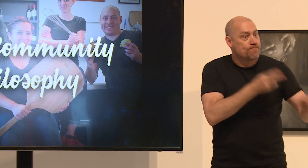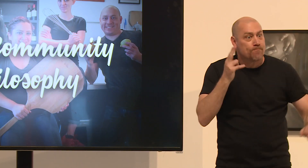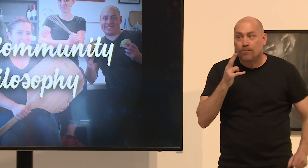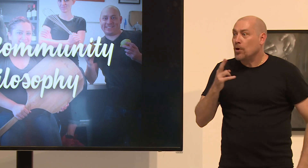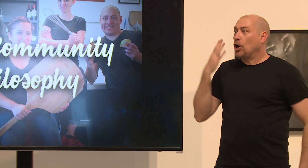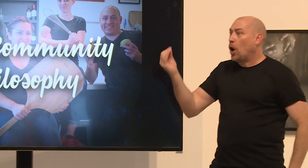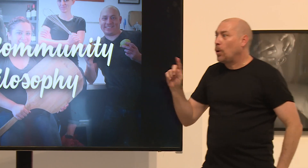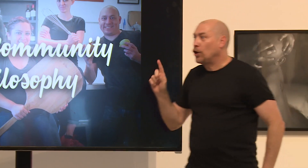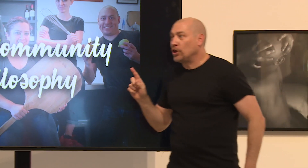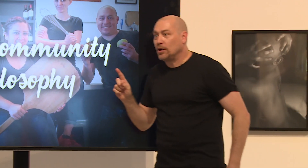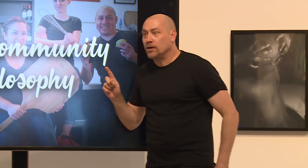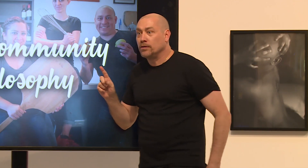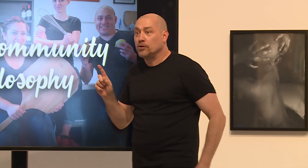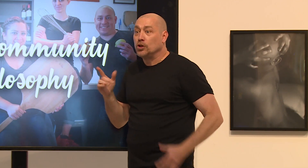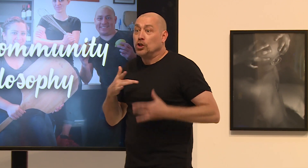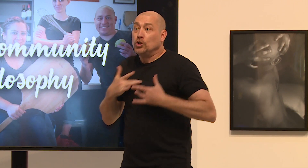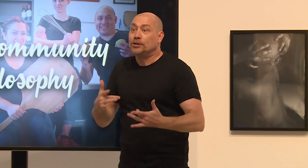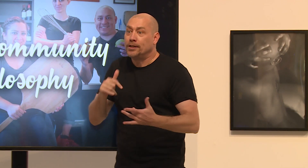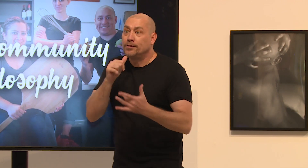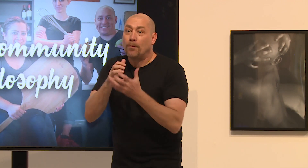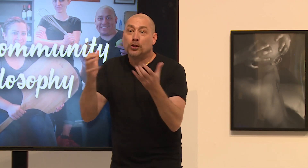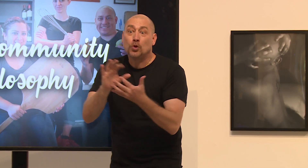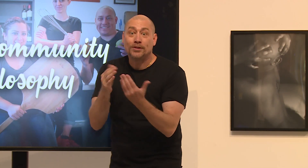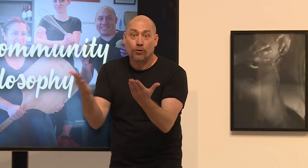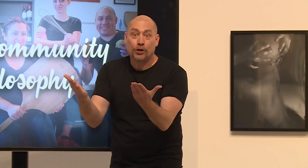job. And if they quit, where do they go?